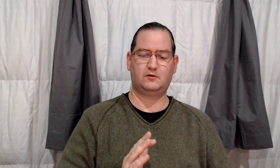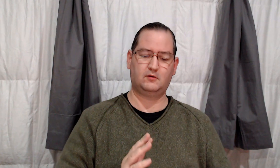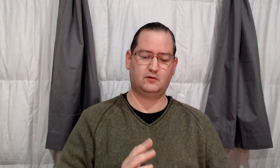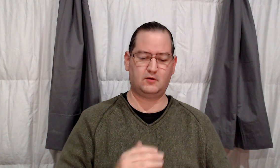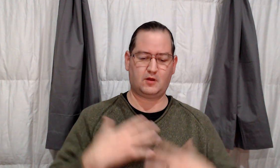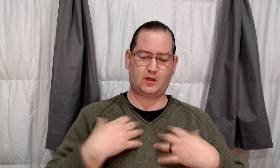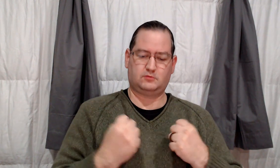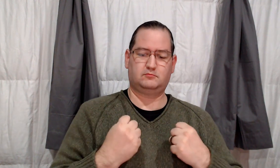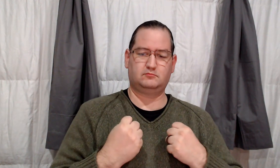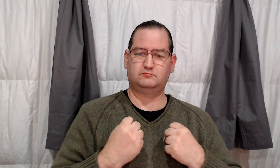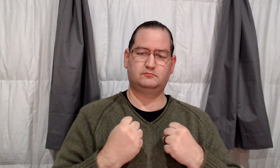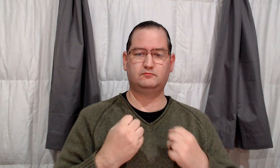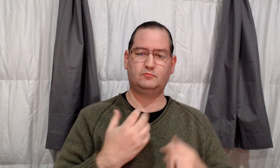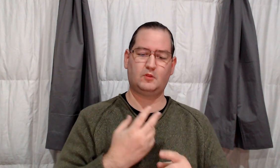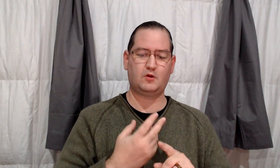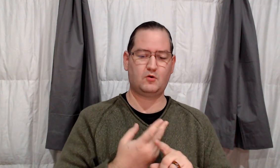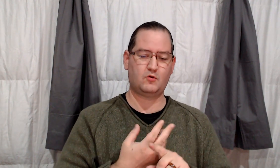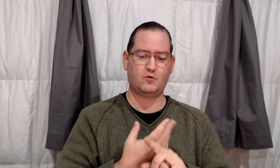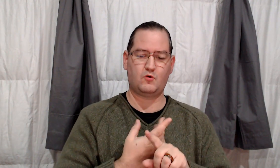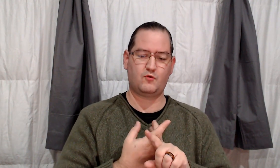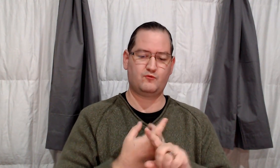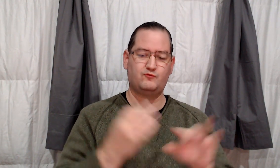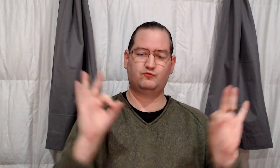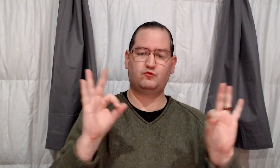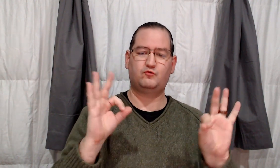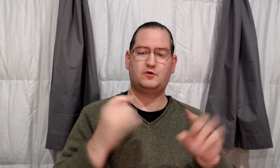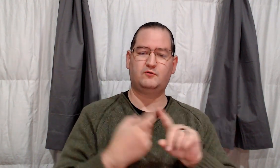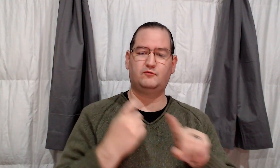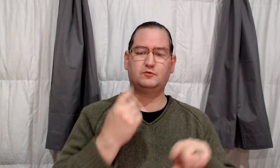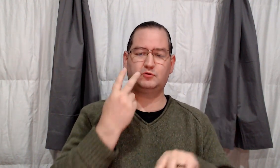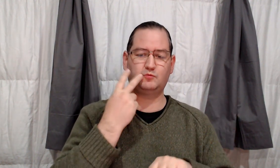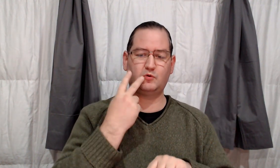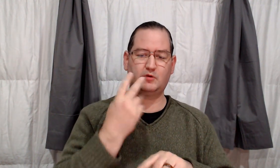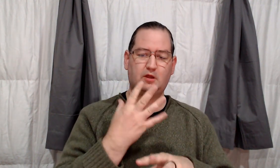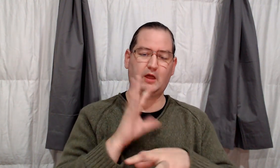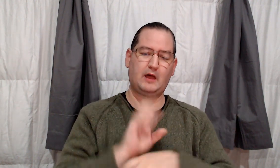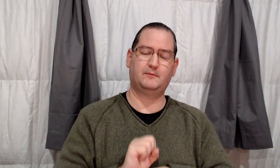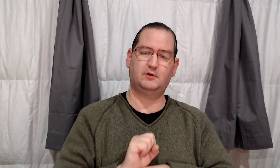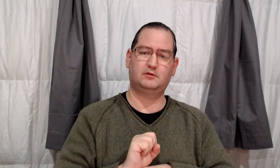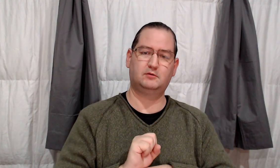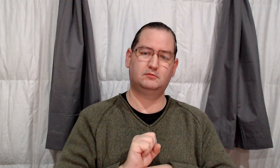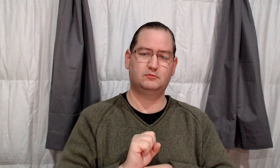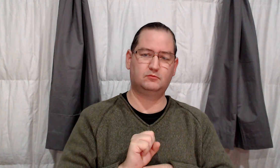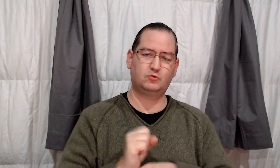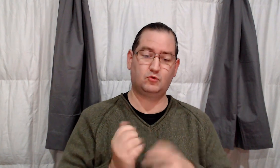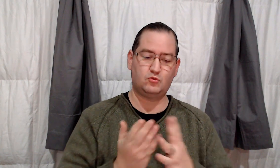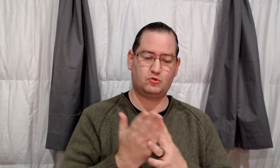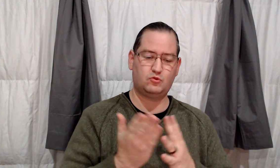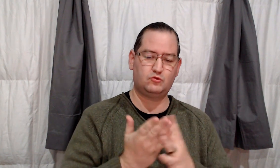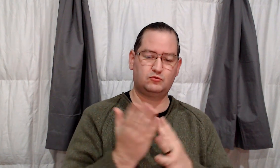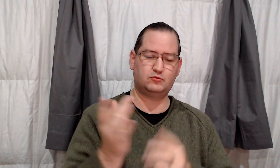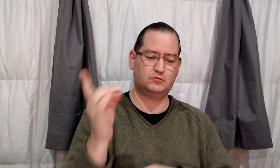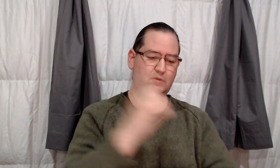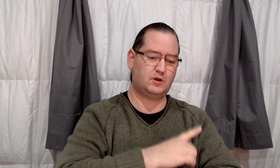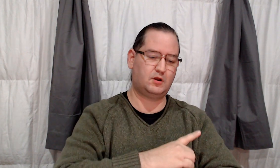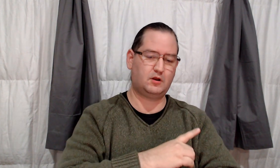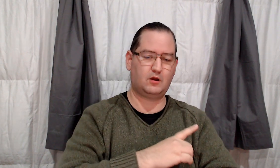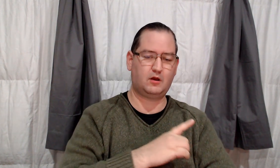Waking up in the morning energized, going about your day with a new stamina. Notice the extra cash